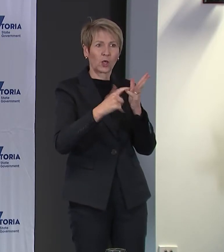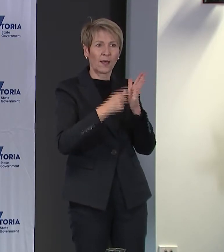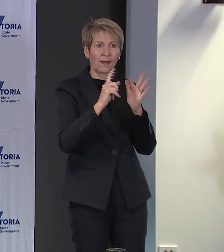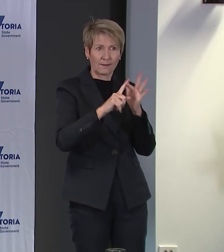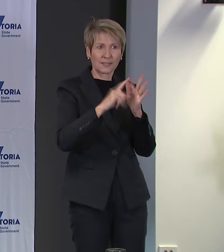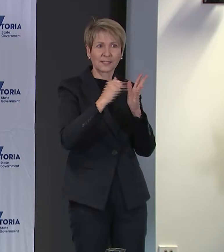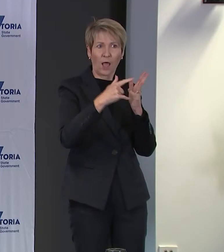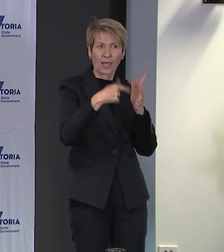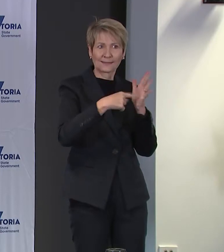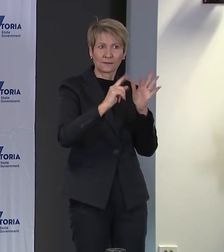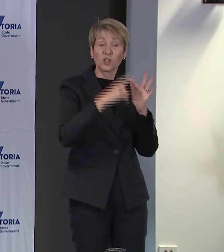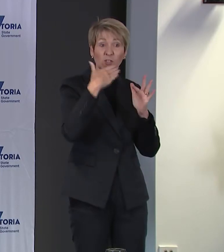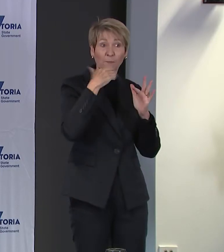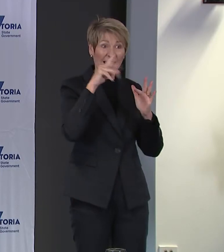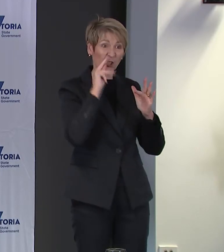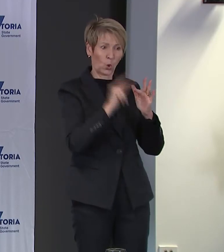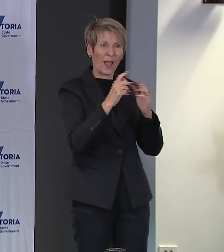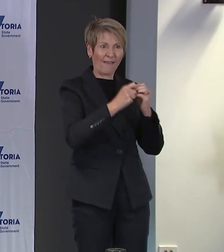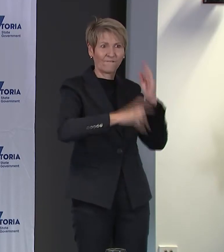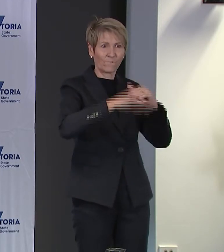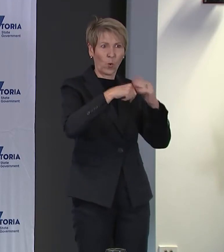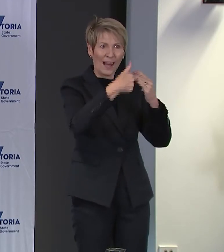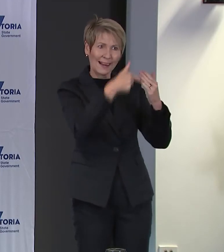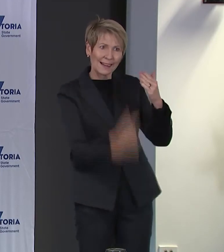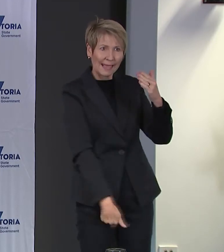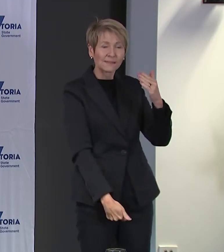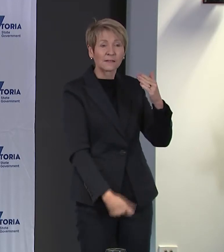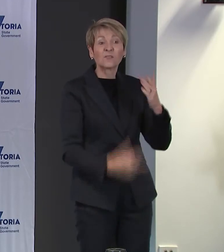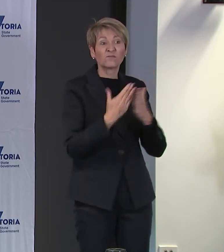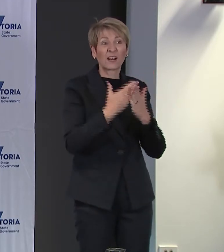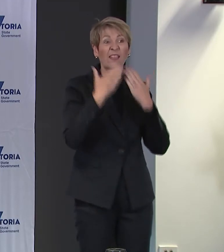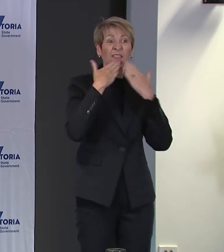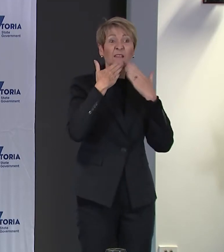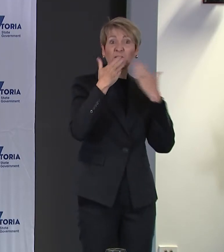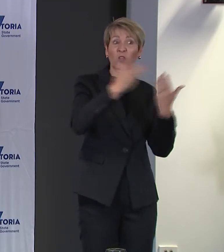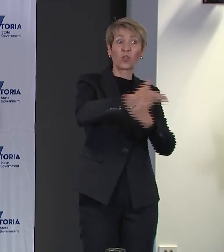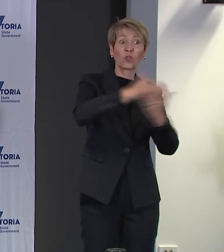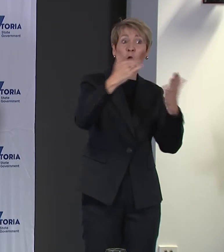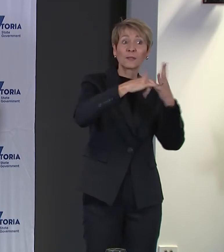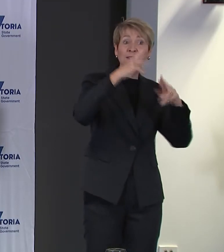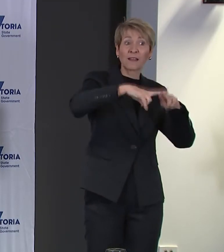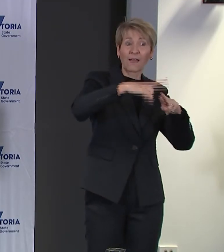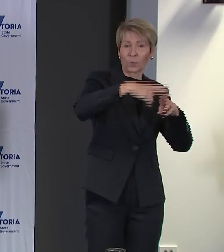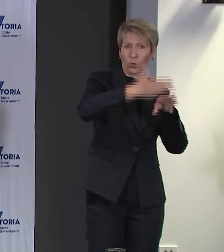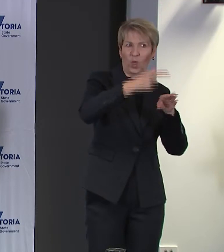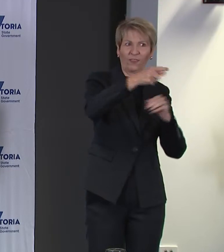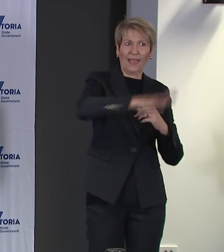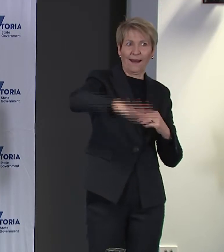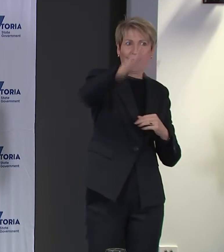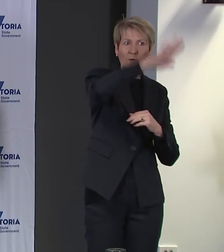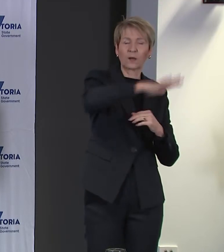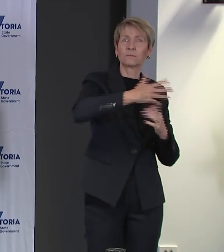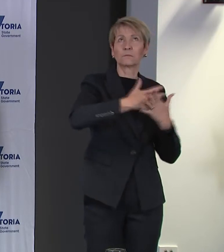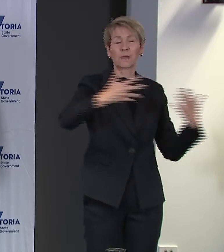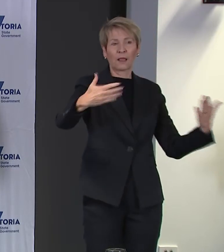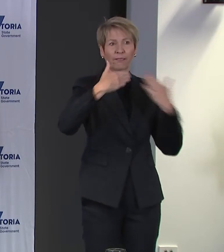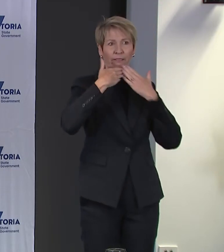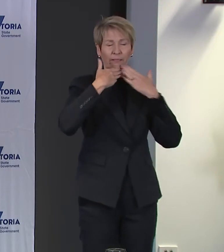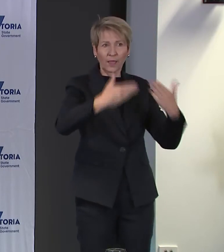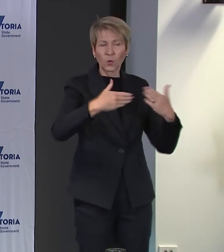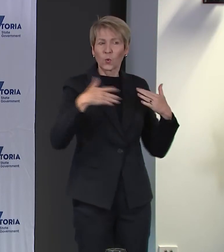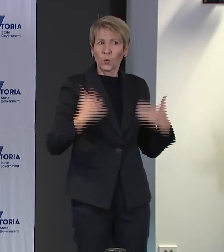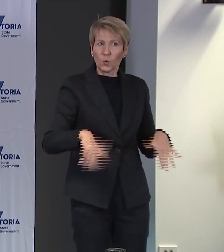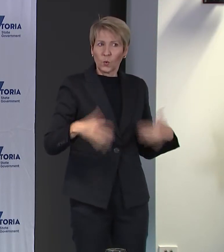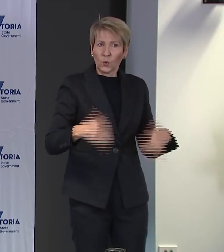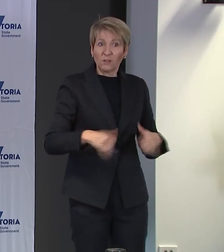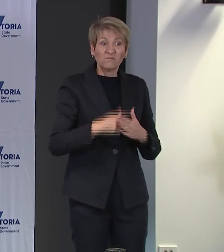We will run extended hours. My thanks to all the staff who are working in those locations and everybody who's been involved in working on this outbreak.